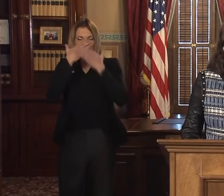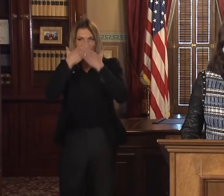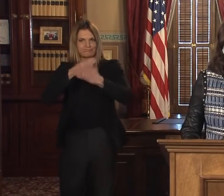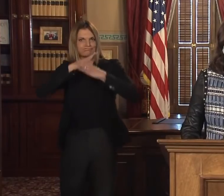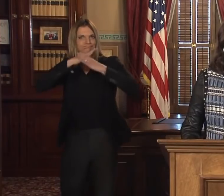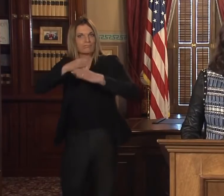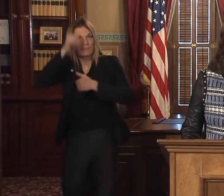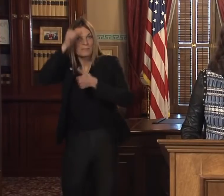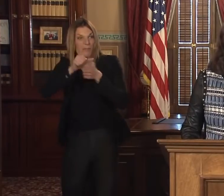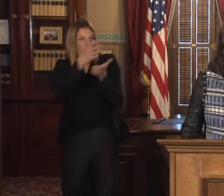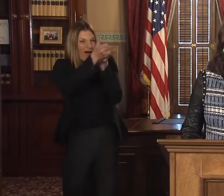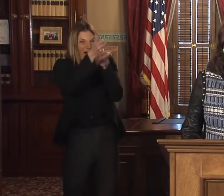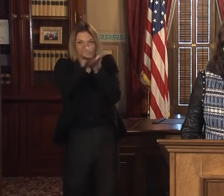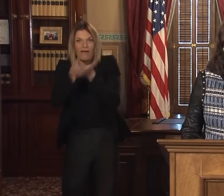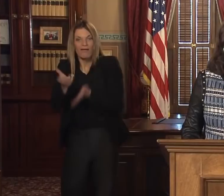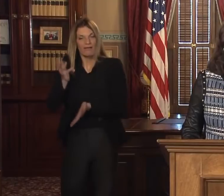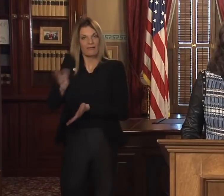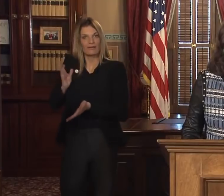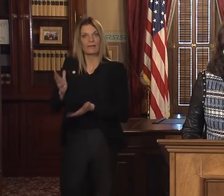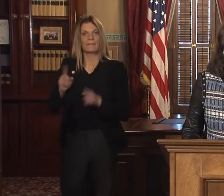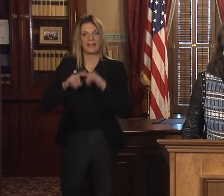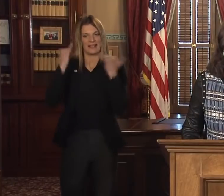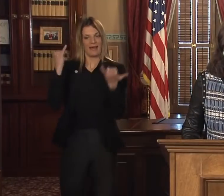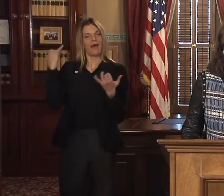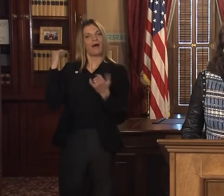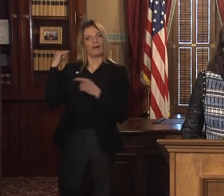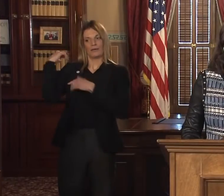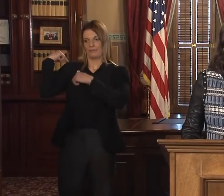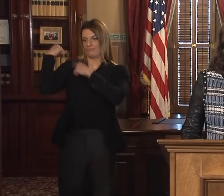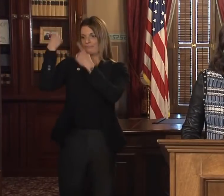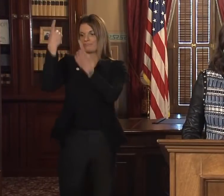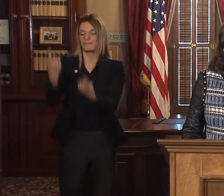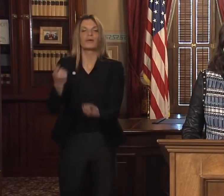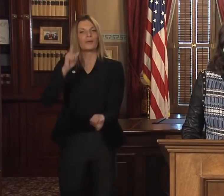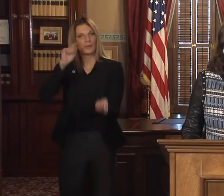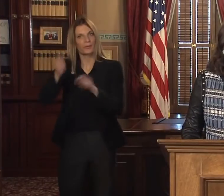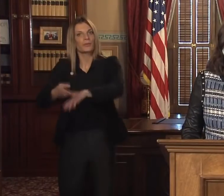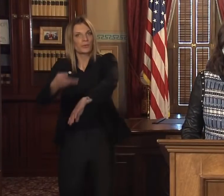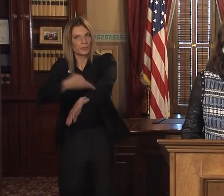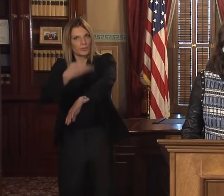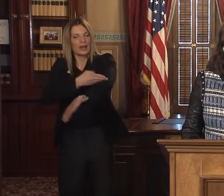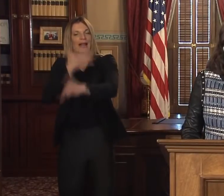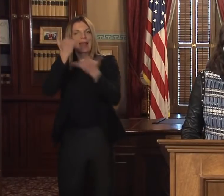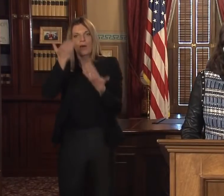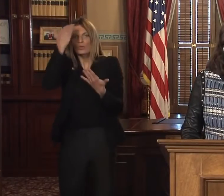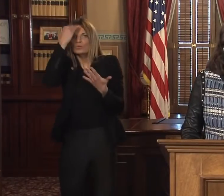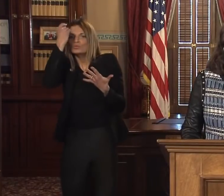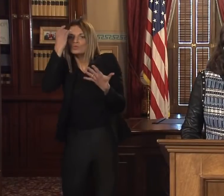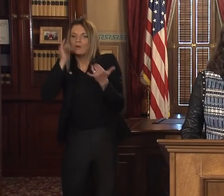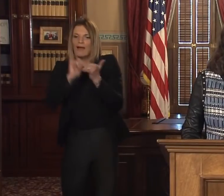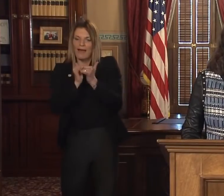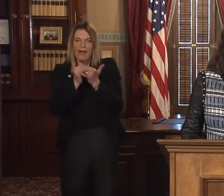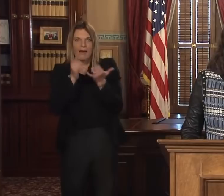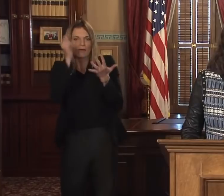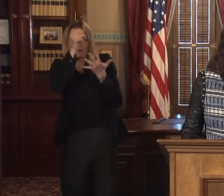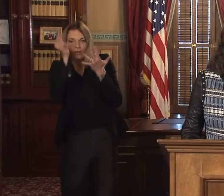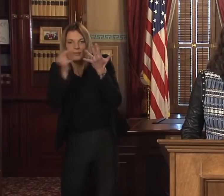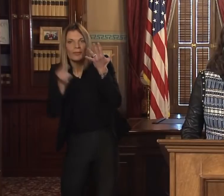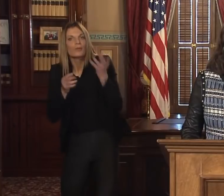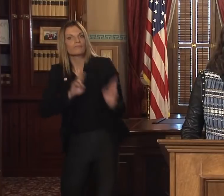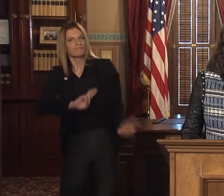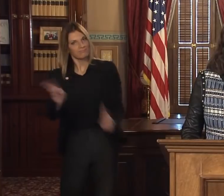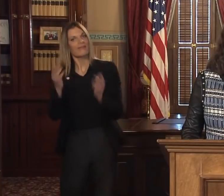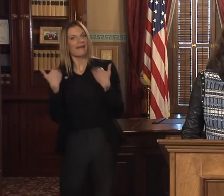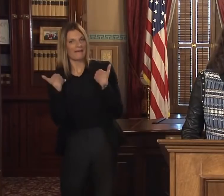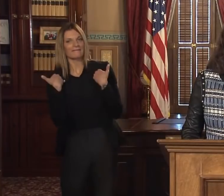responders. We, of course, have come a long way on all of those fronts. We have better therapeutics now, too. All of that being